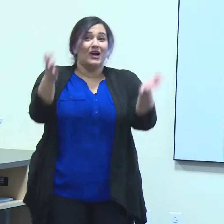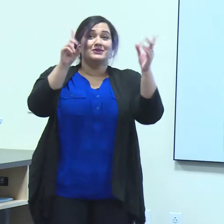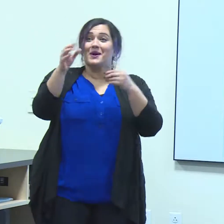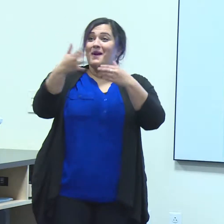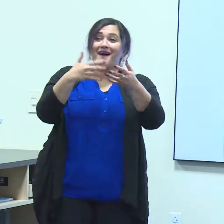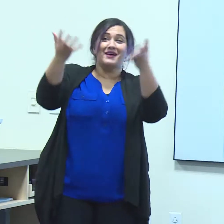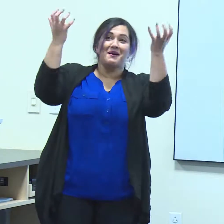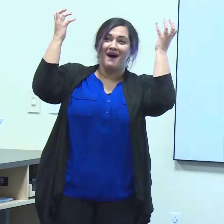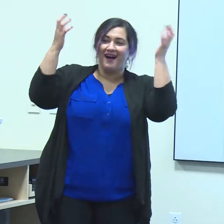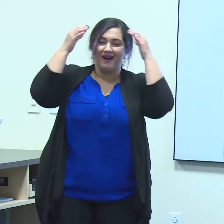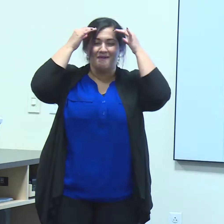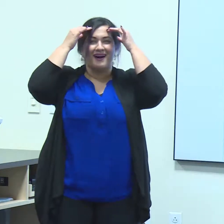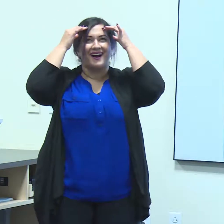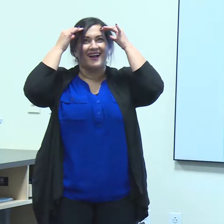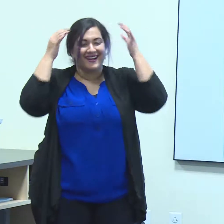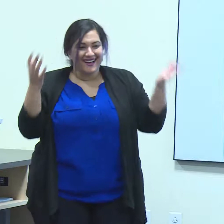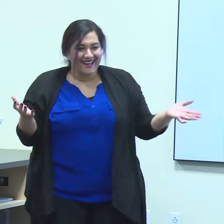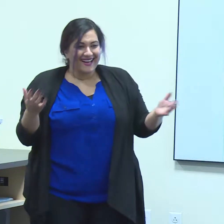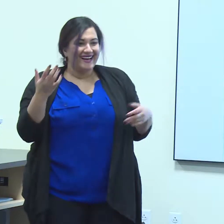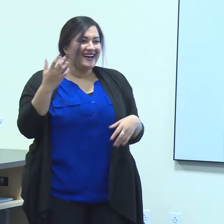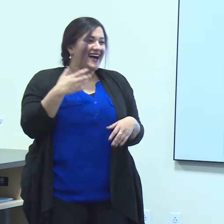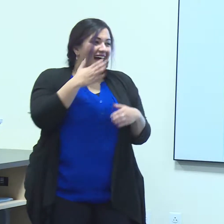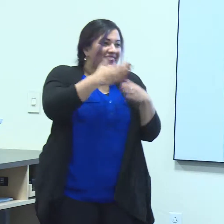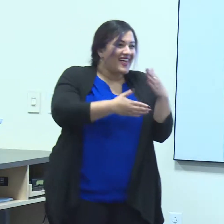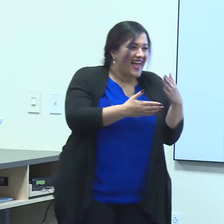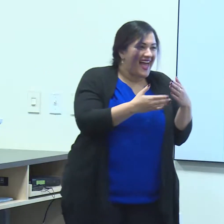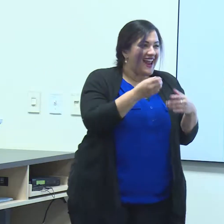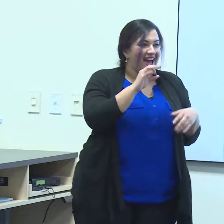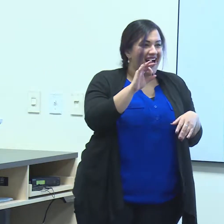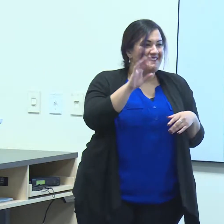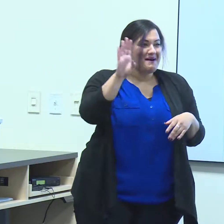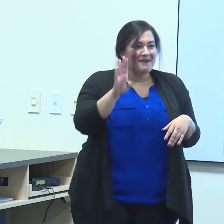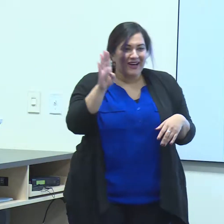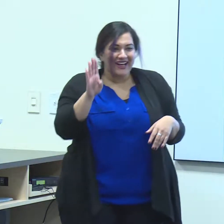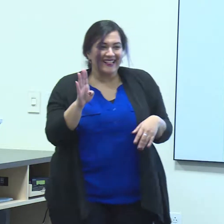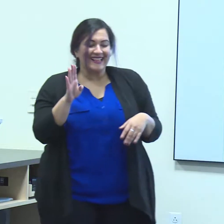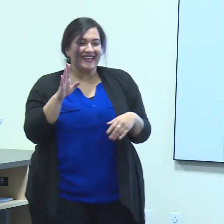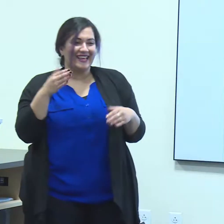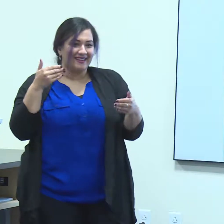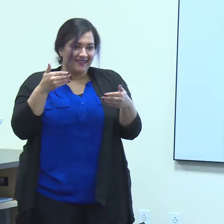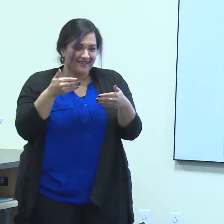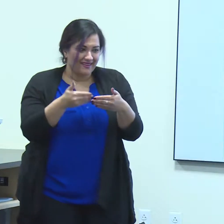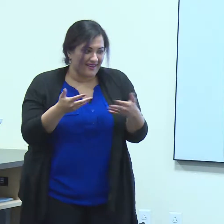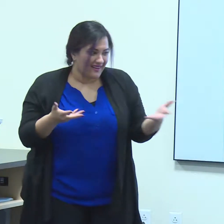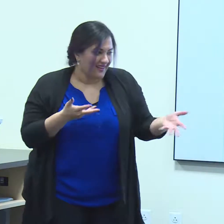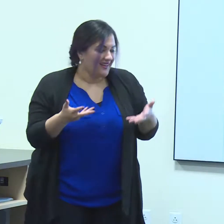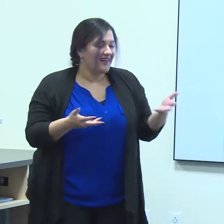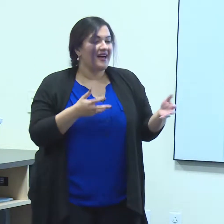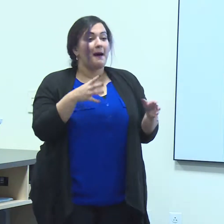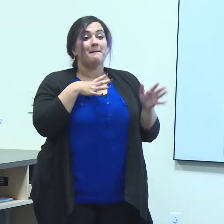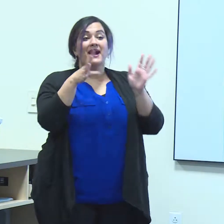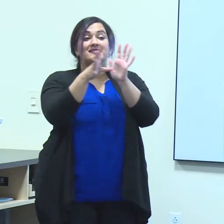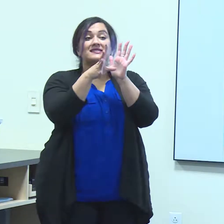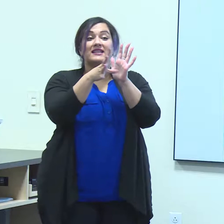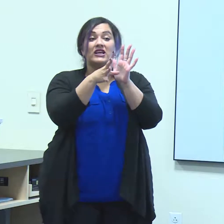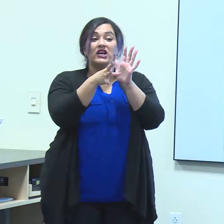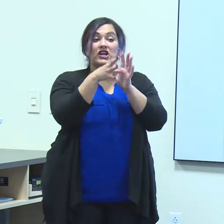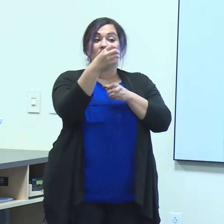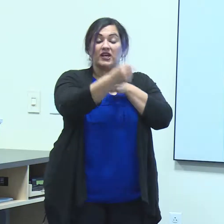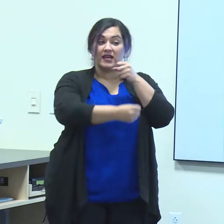So my parents encouraged me to do whatever I wanted. So at the end of Berkeley, or nearing the end of my time at Berkeley, my senior